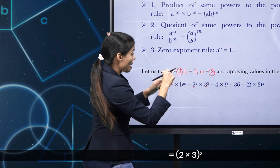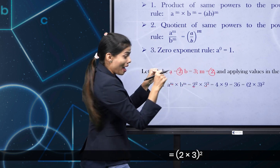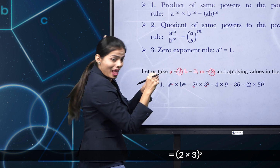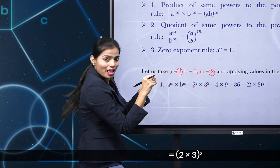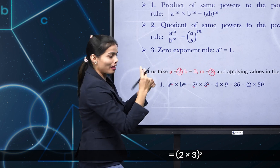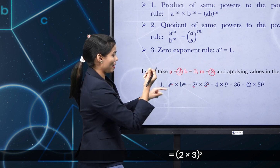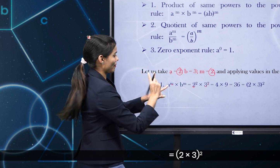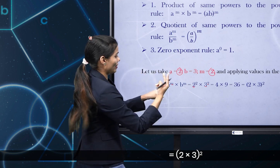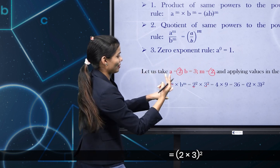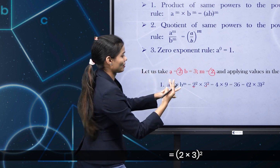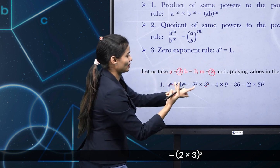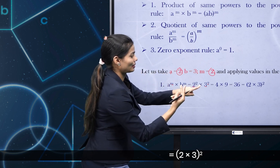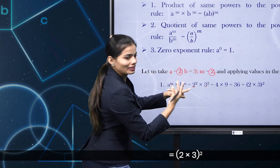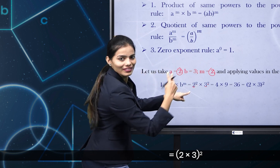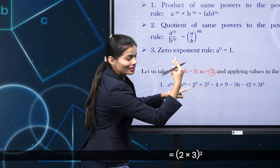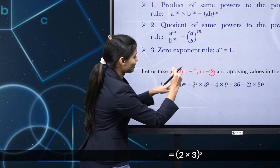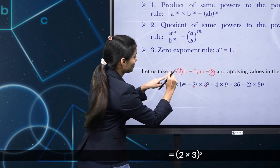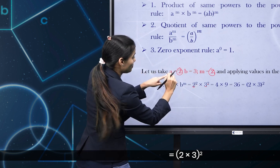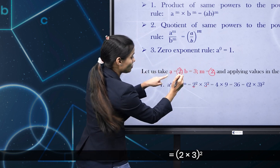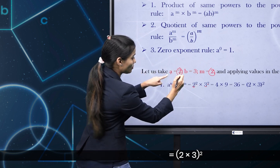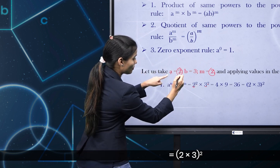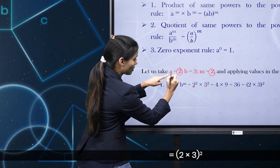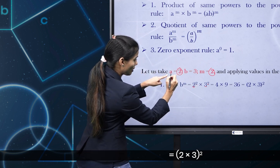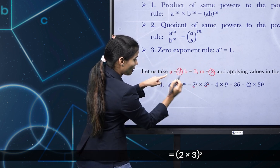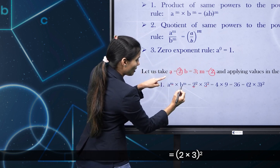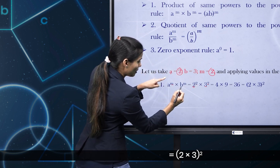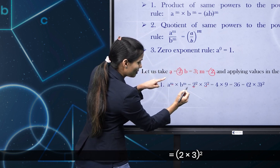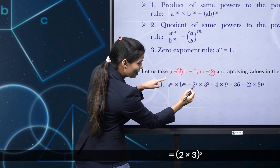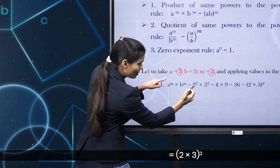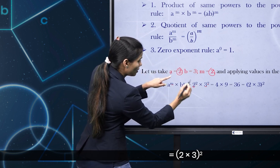Is equal to 2 into 3 whole power 2.